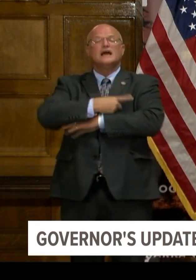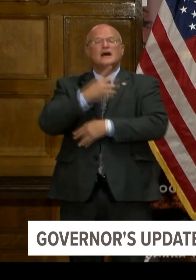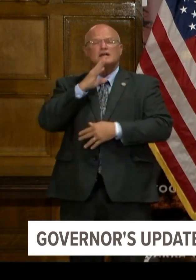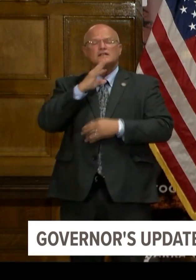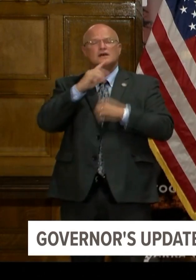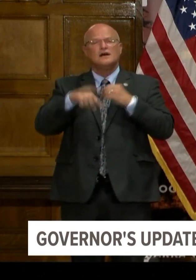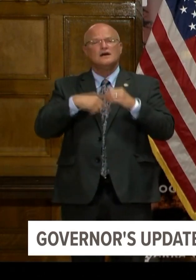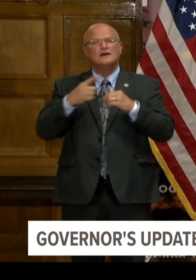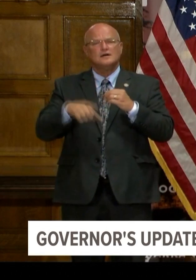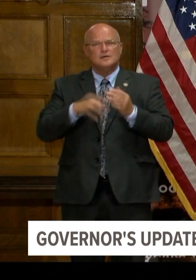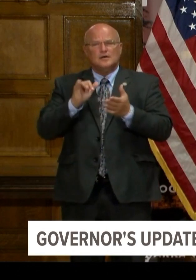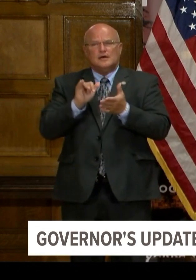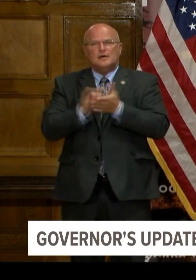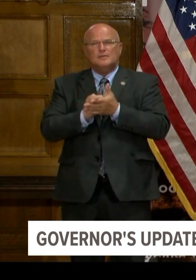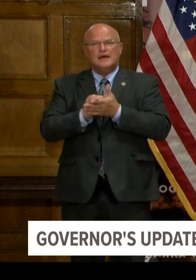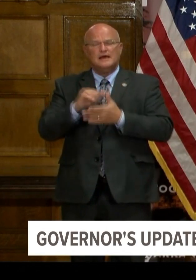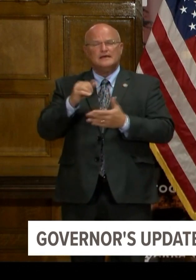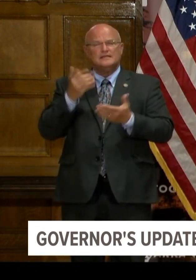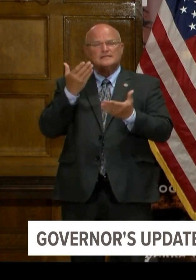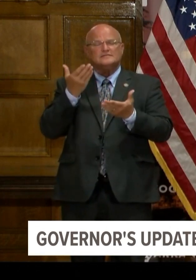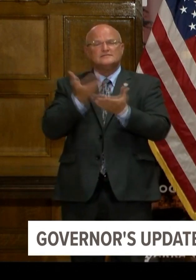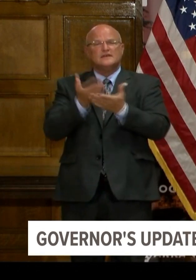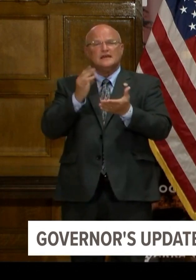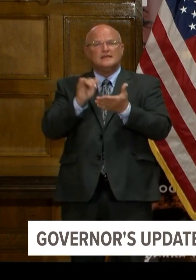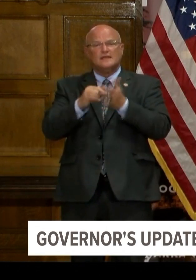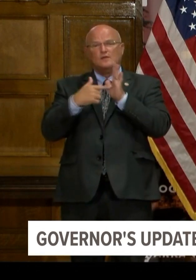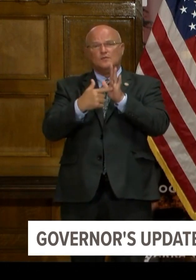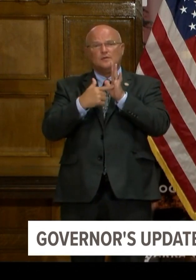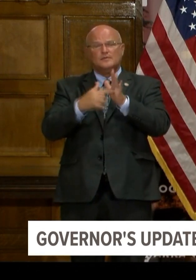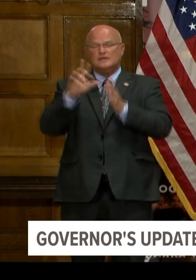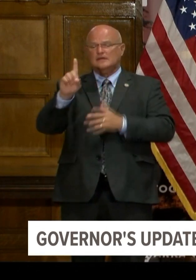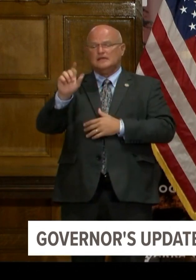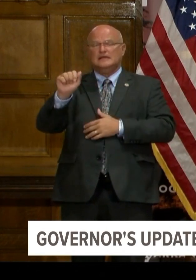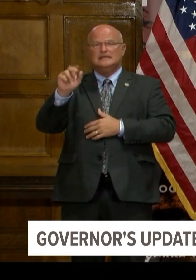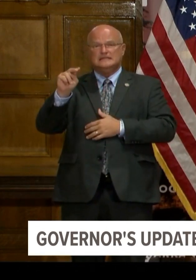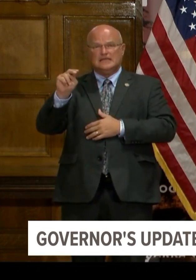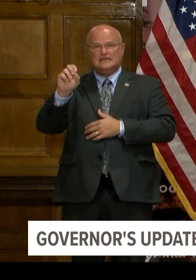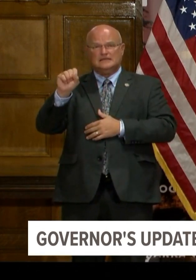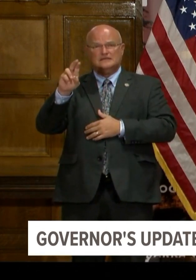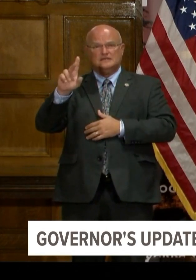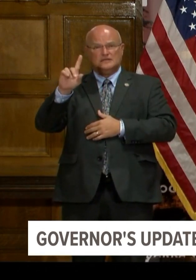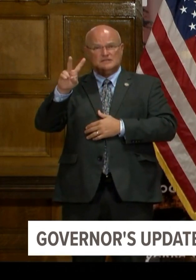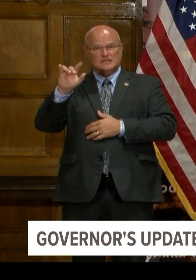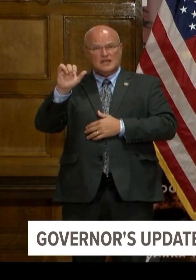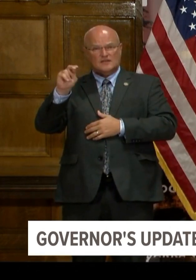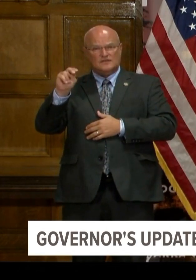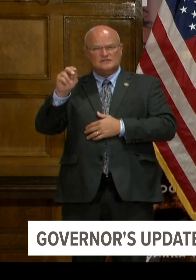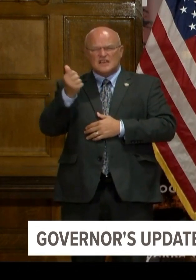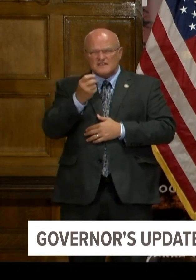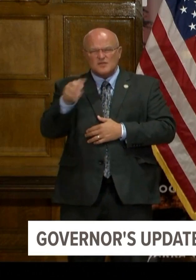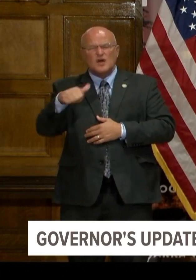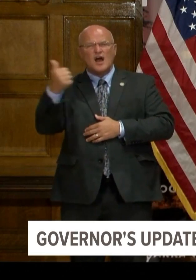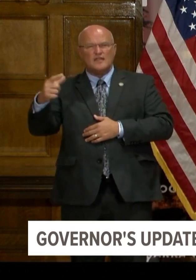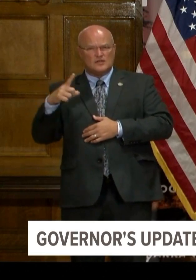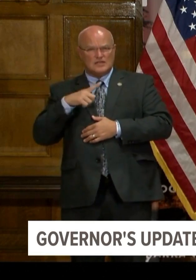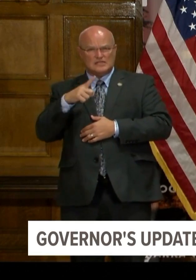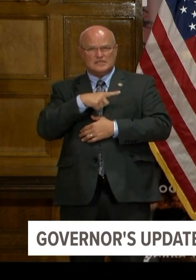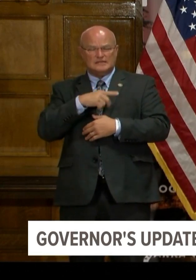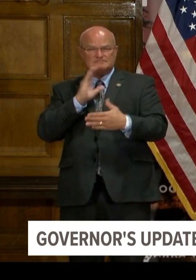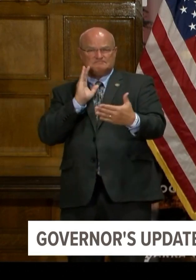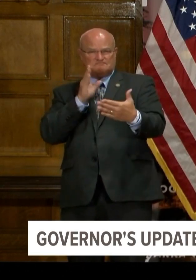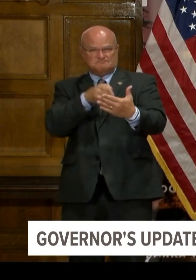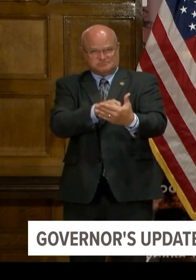addressing the fact that Representative Dan Sullivan and a few other legislators have filed a